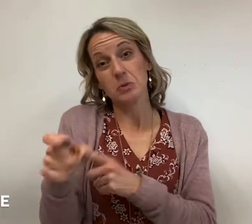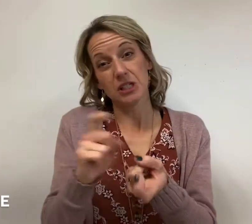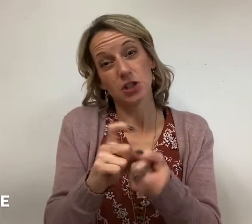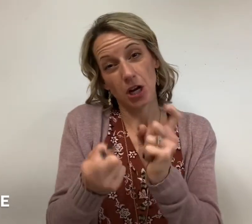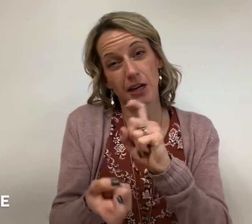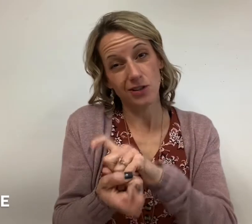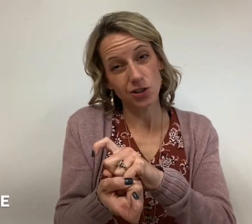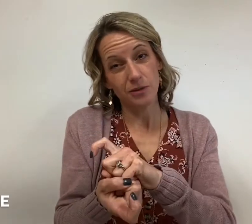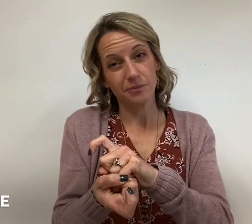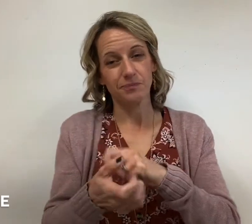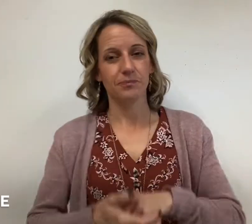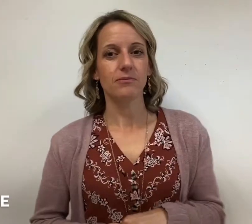a change.